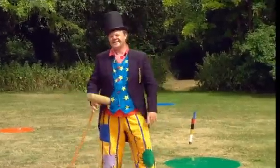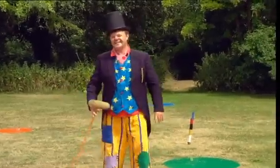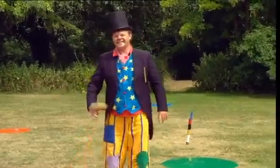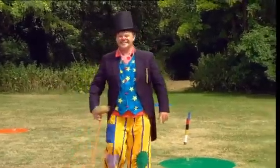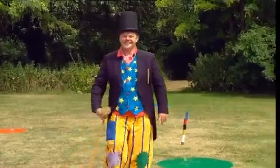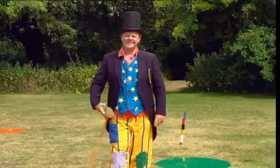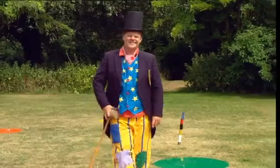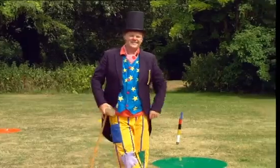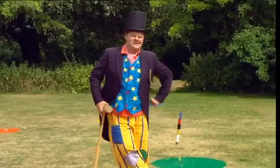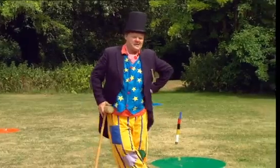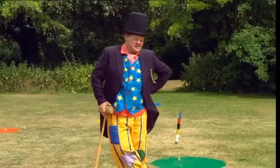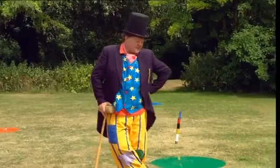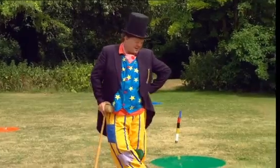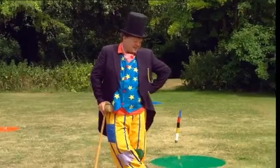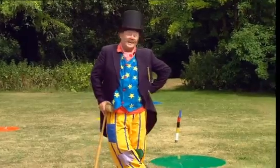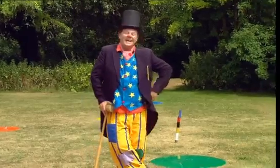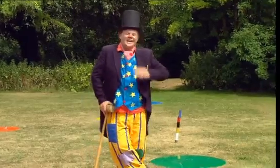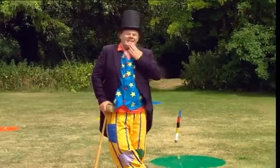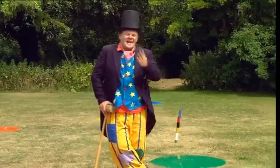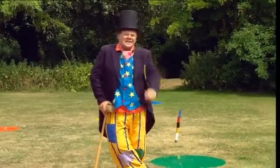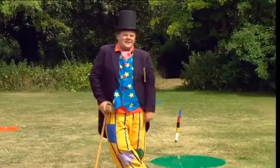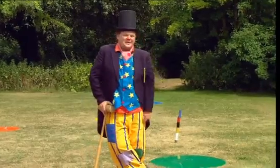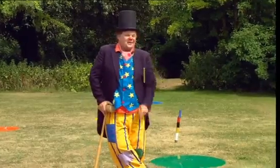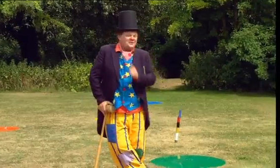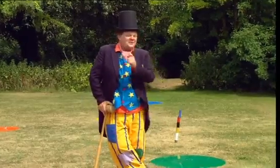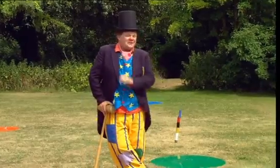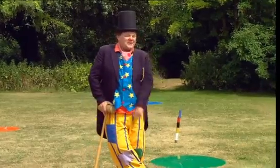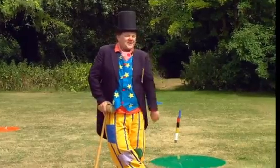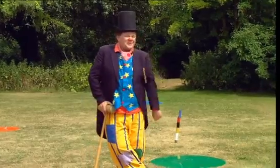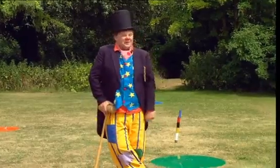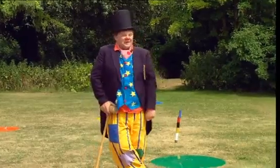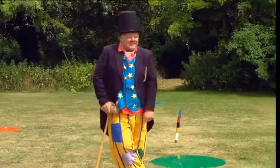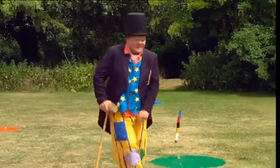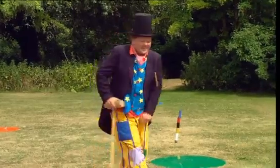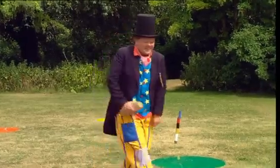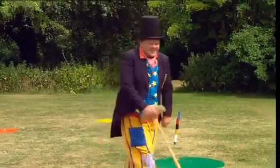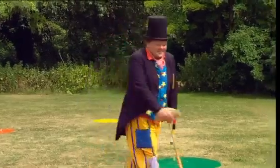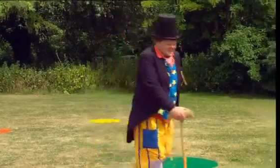are funny, Lord Tumble. Thank you. So are you.